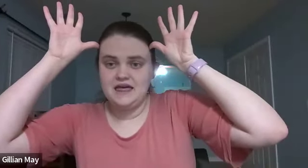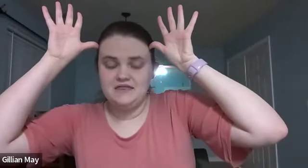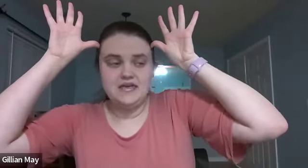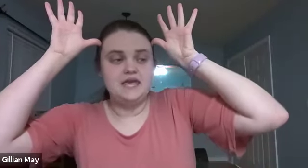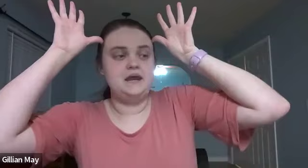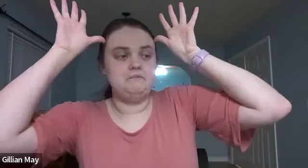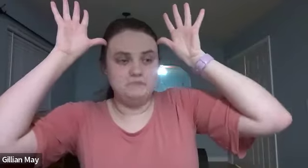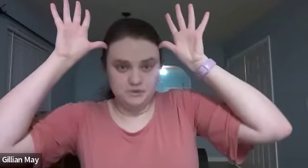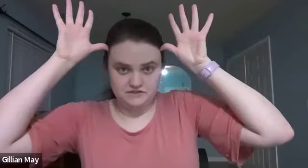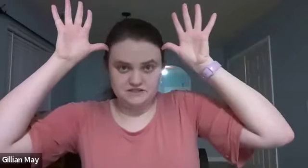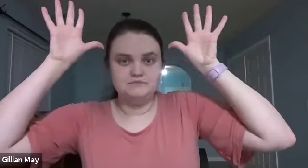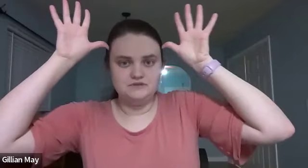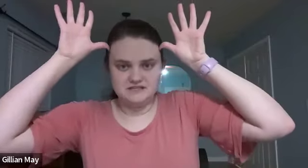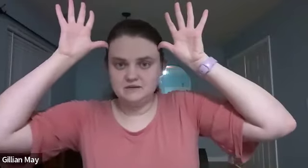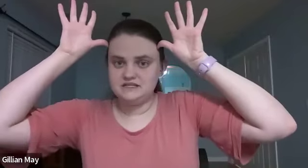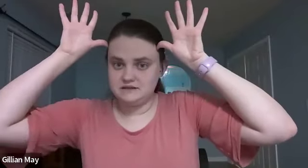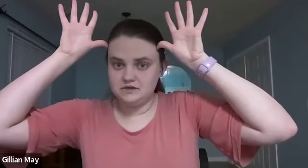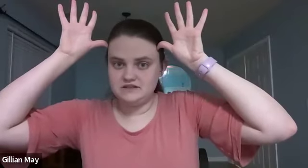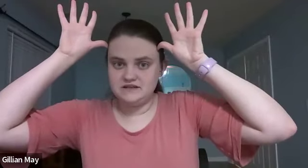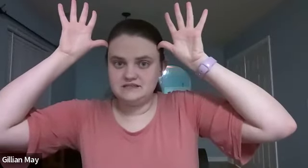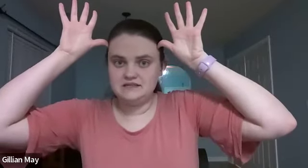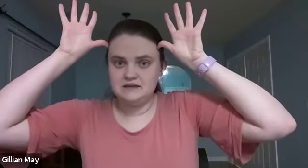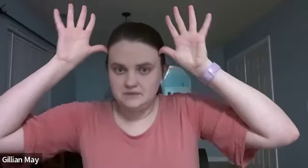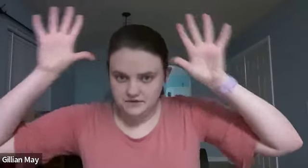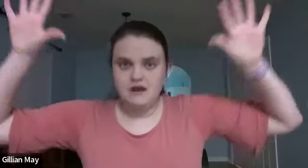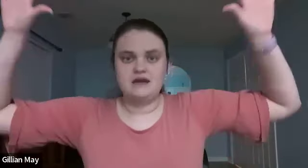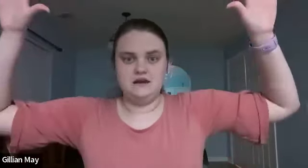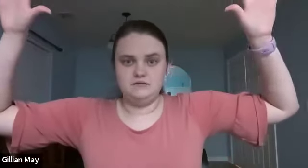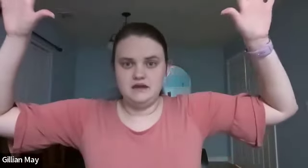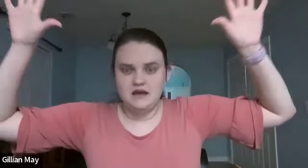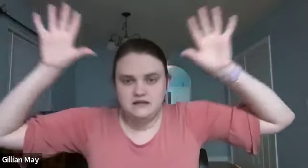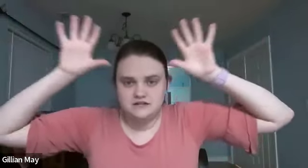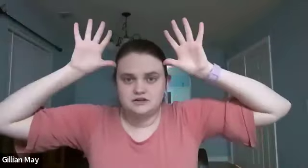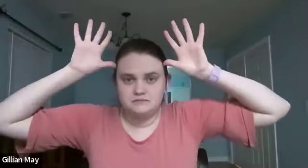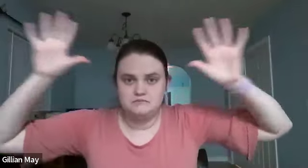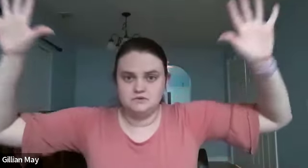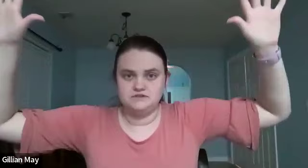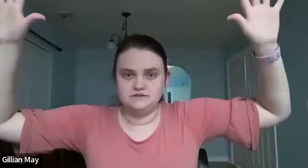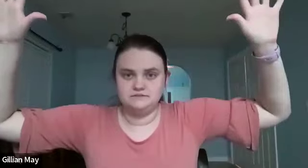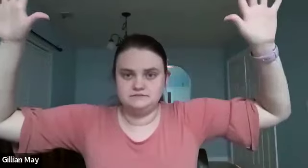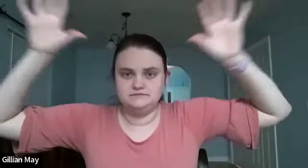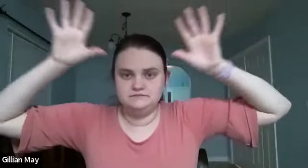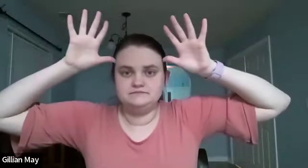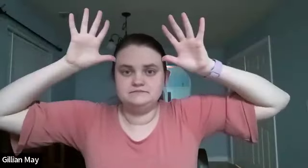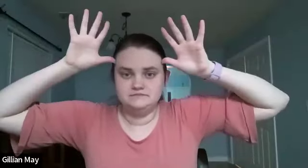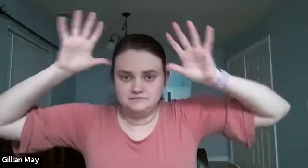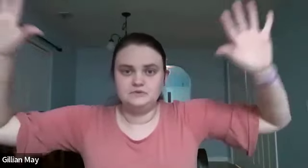And then moose. Moose is going to be similar to this, but you add an extra. Moose.